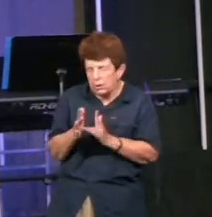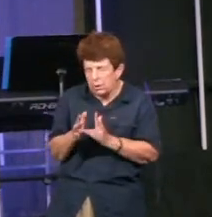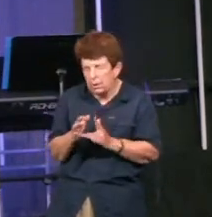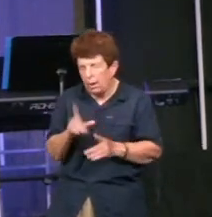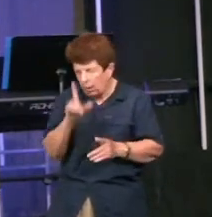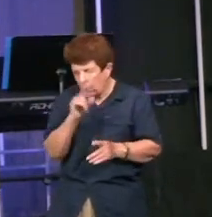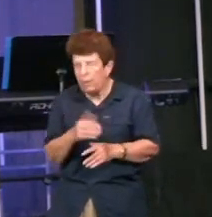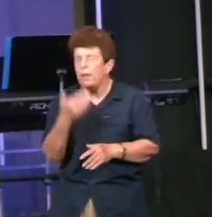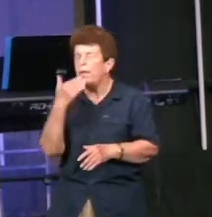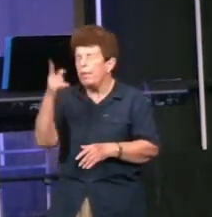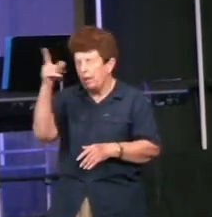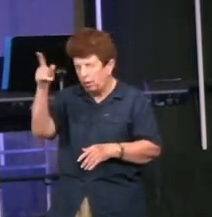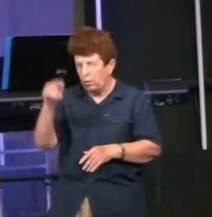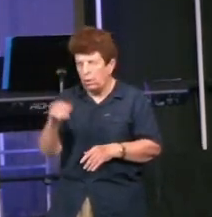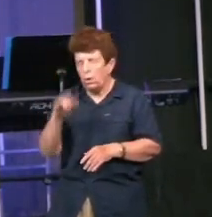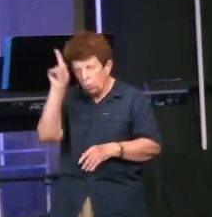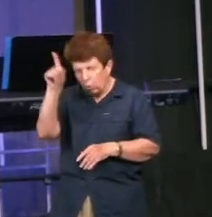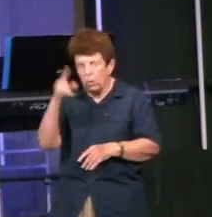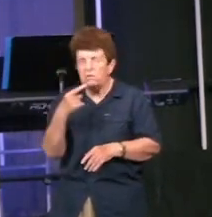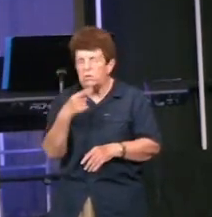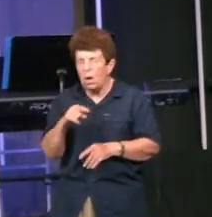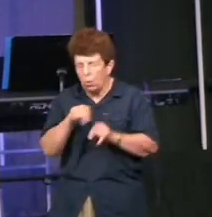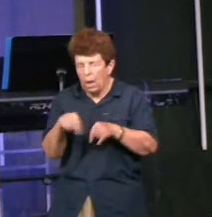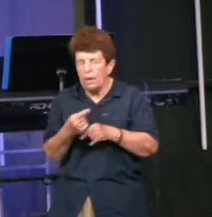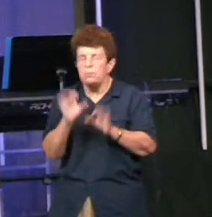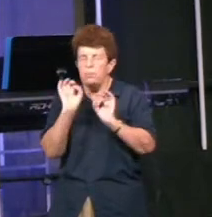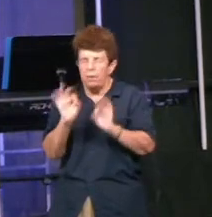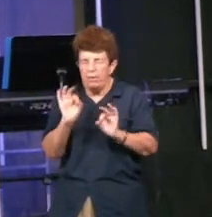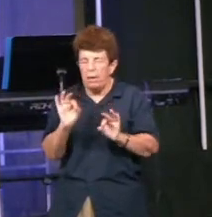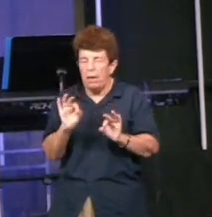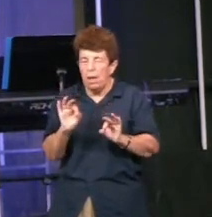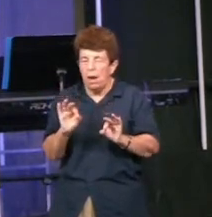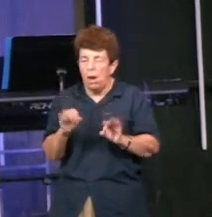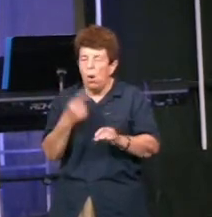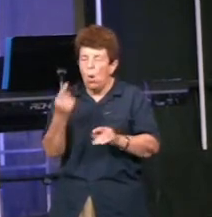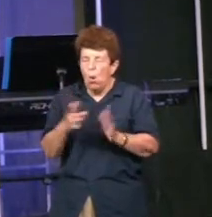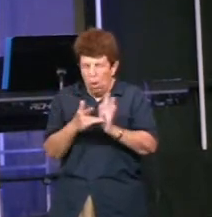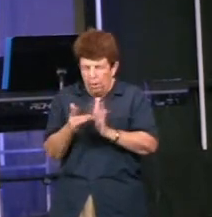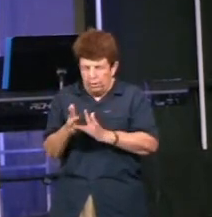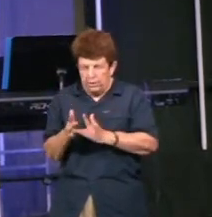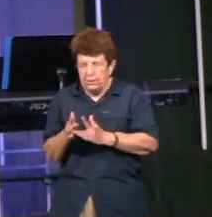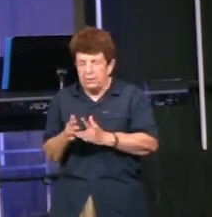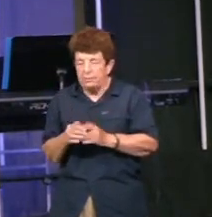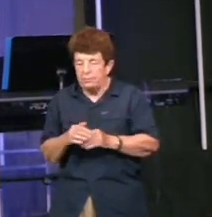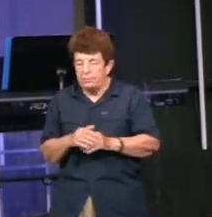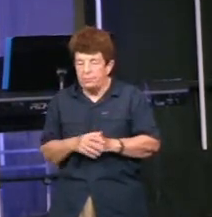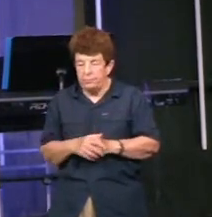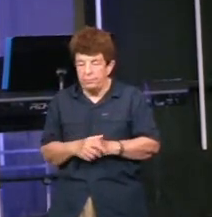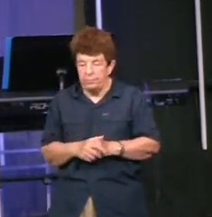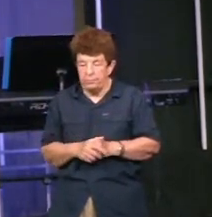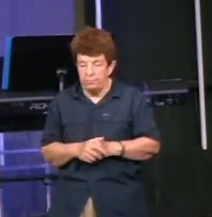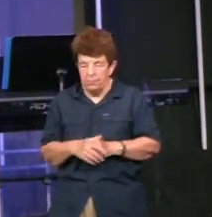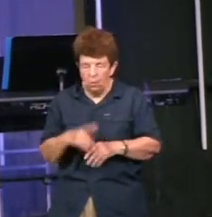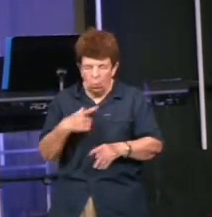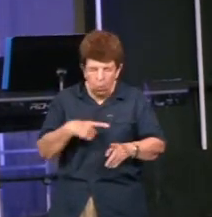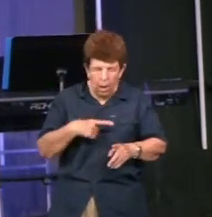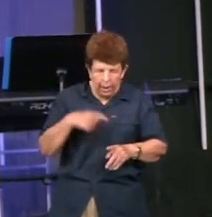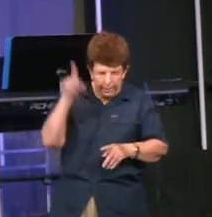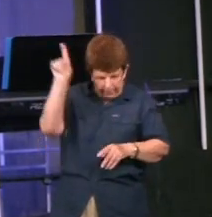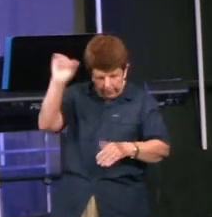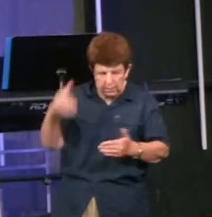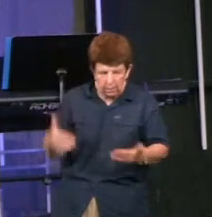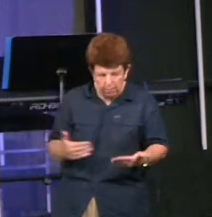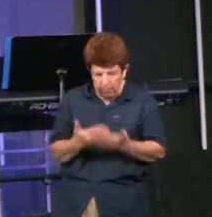Lord God, we thank you that you have told us exactly who Jesus is and why his